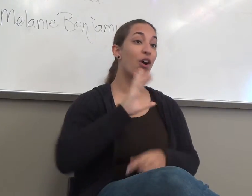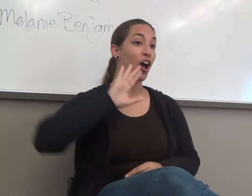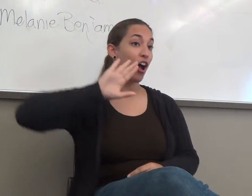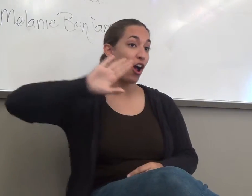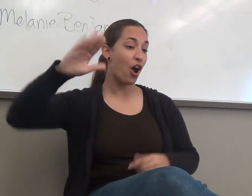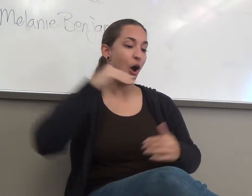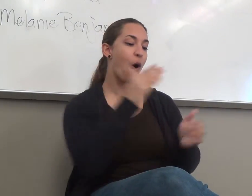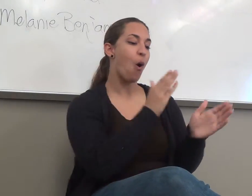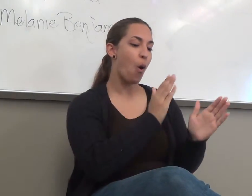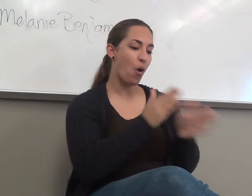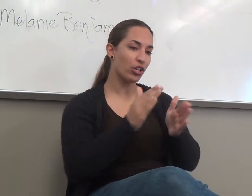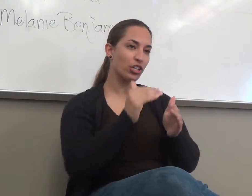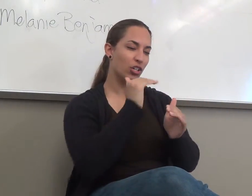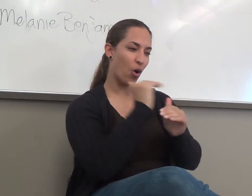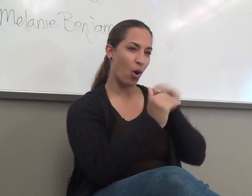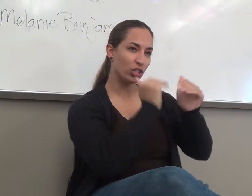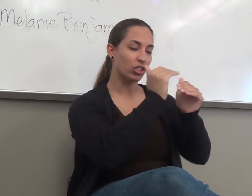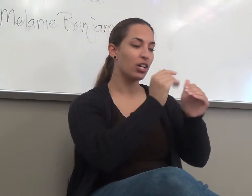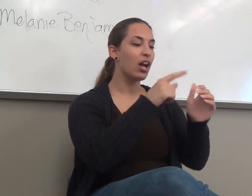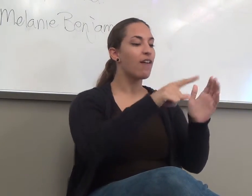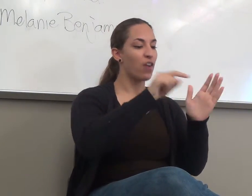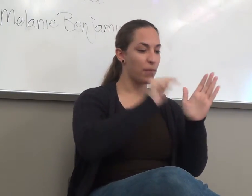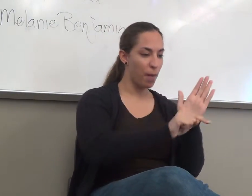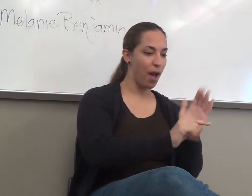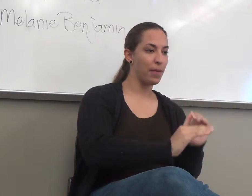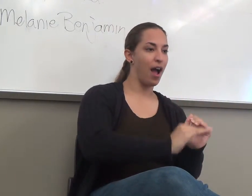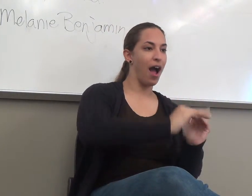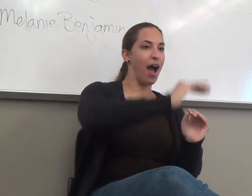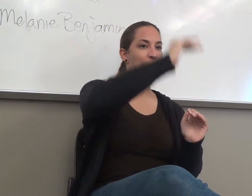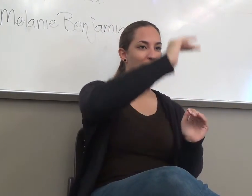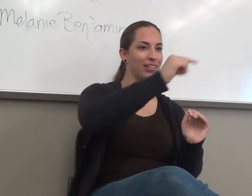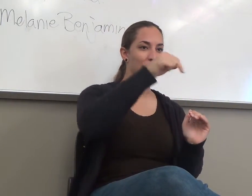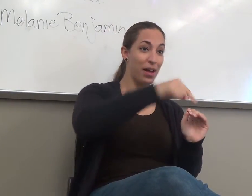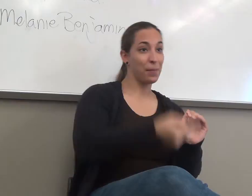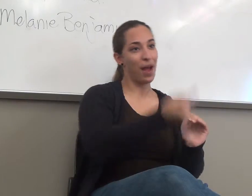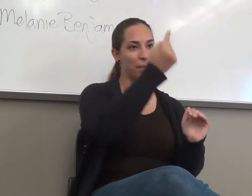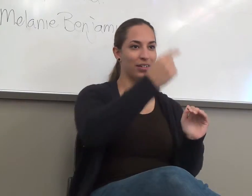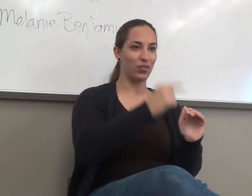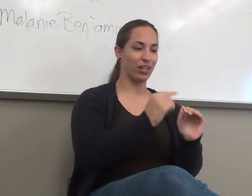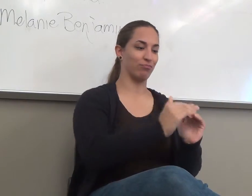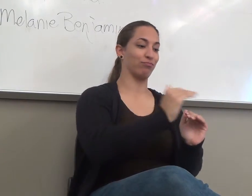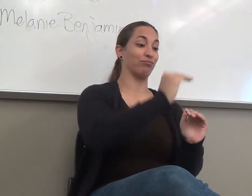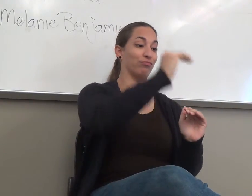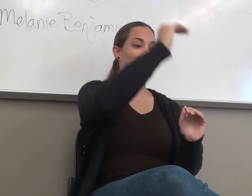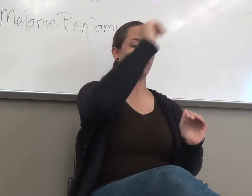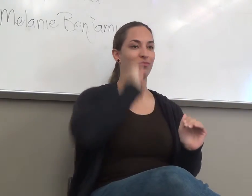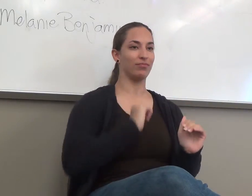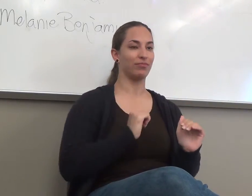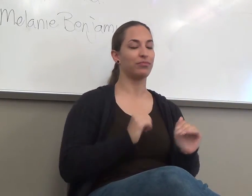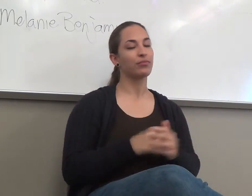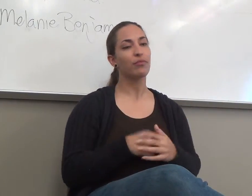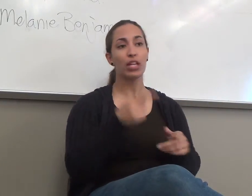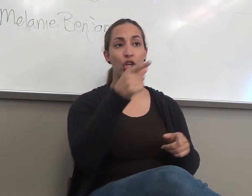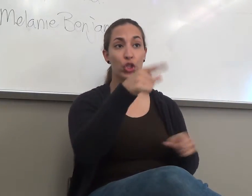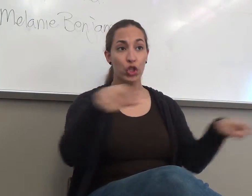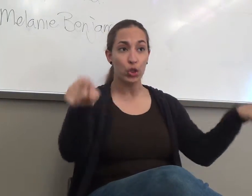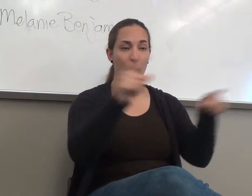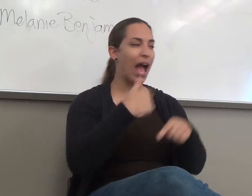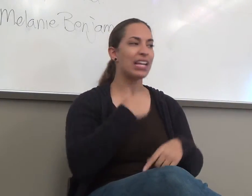top, okay? Your order, and I didn't assign you to think about that, but if you describe a